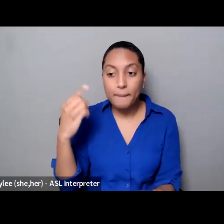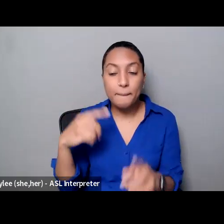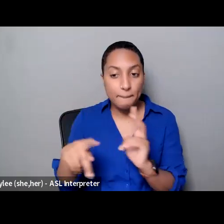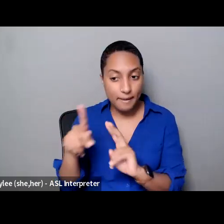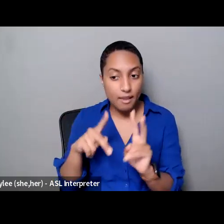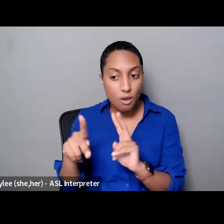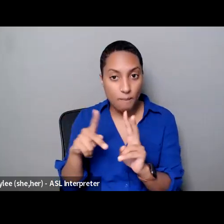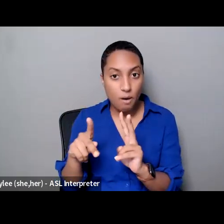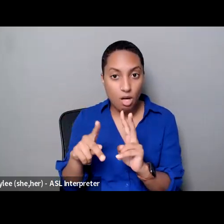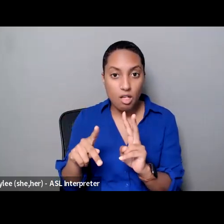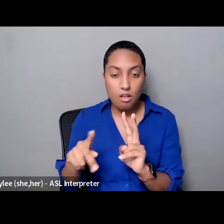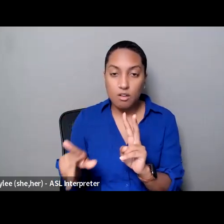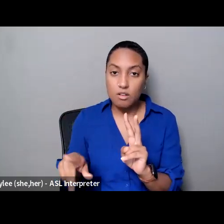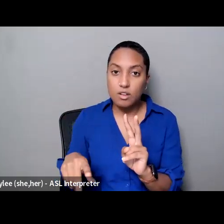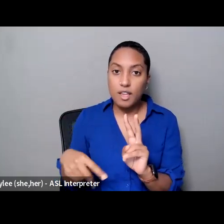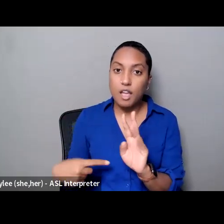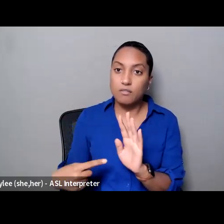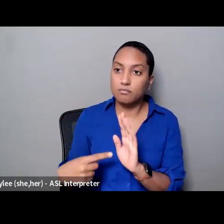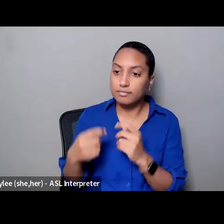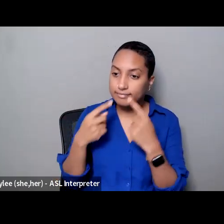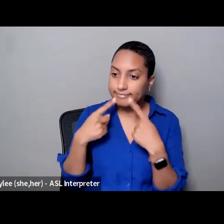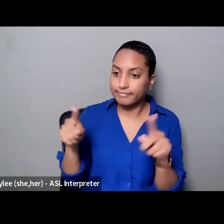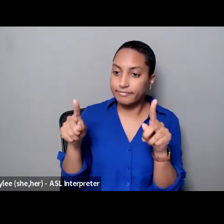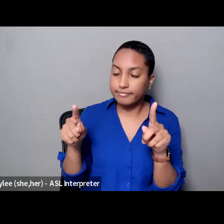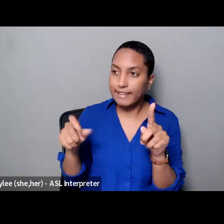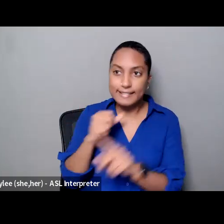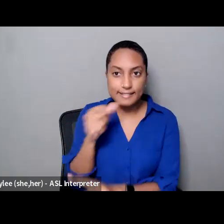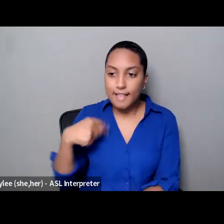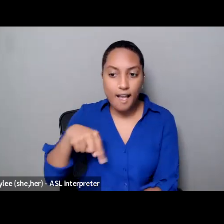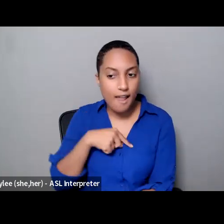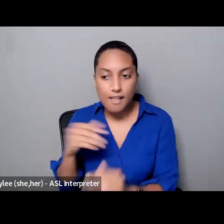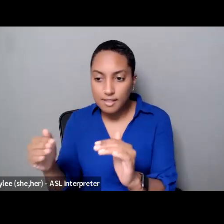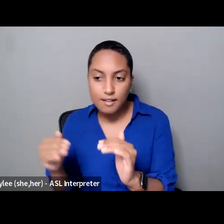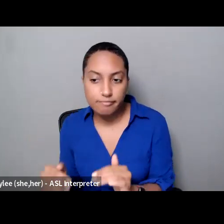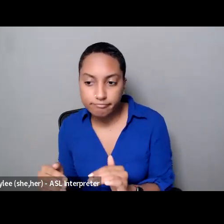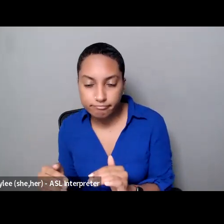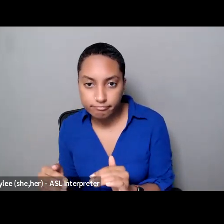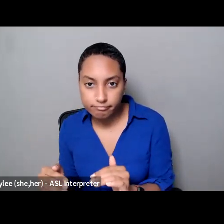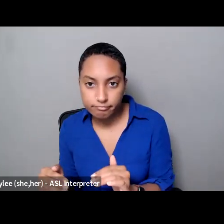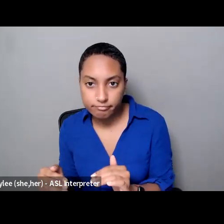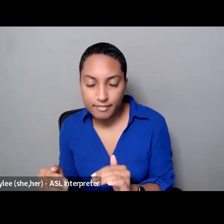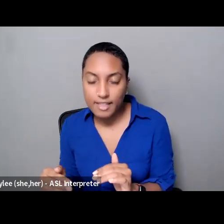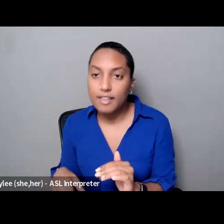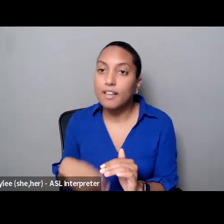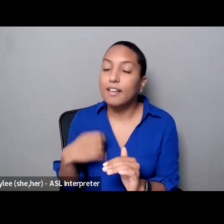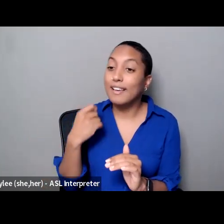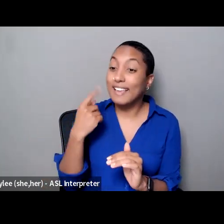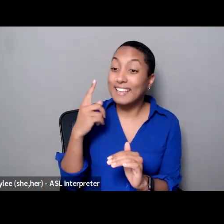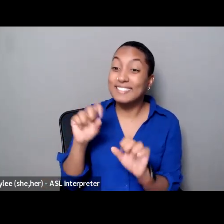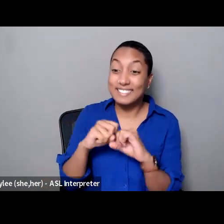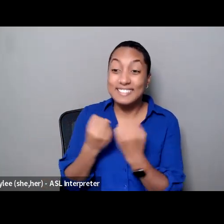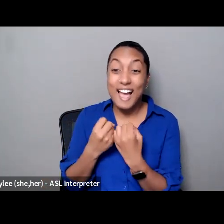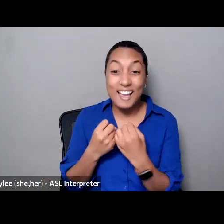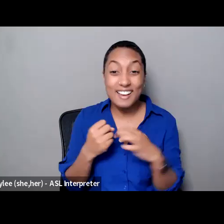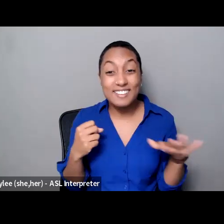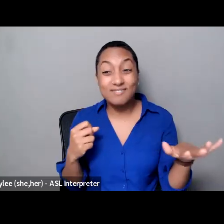deficient. It was the attitudes and barriers of society that needed to be changed. And